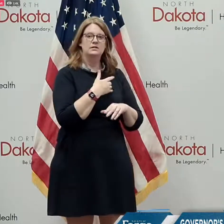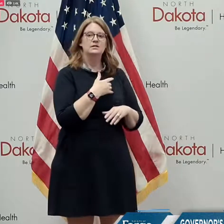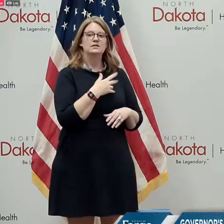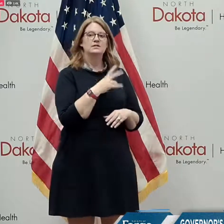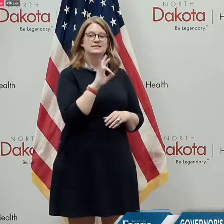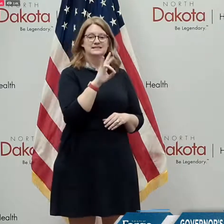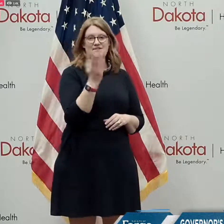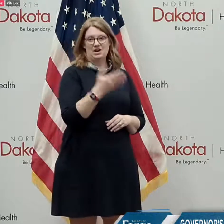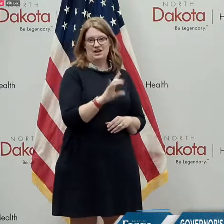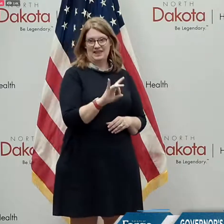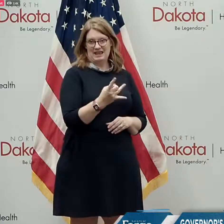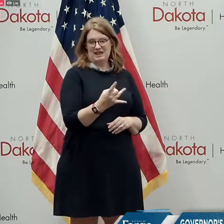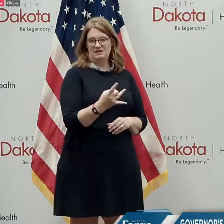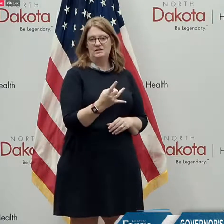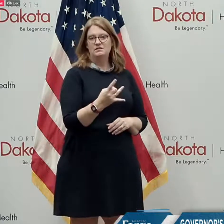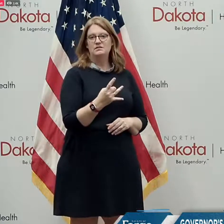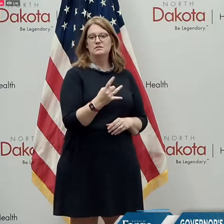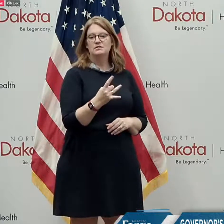8 were